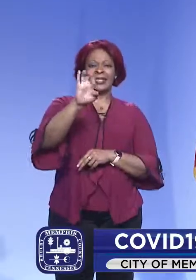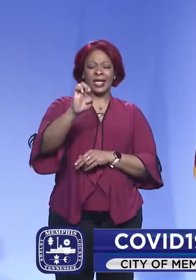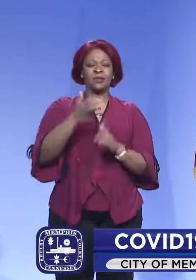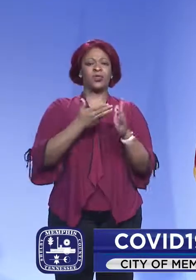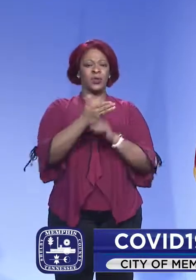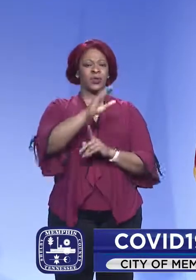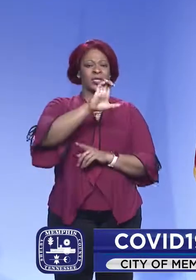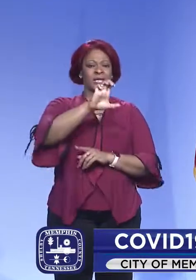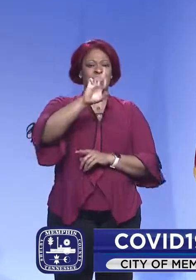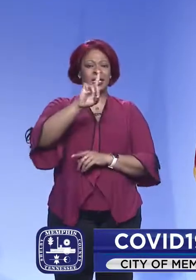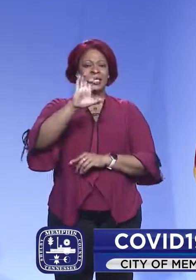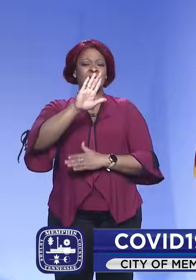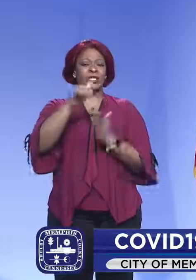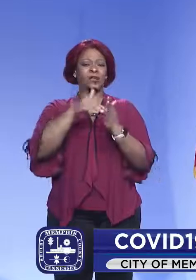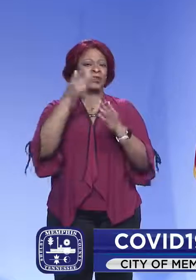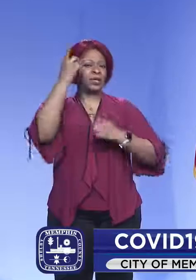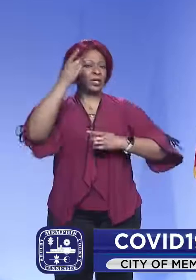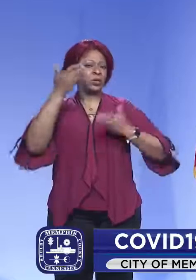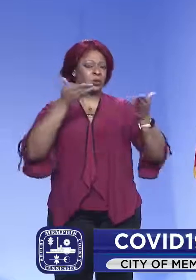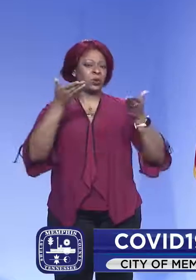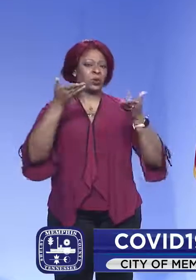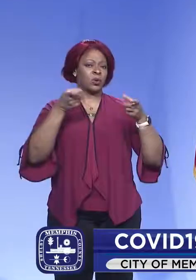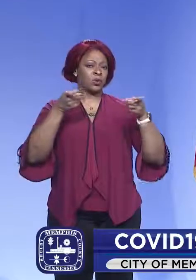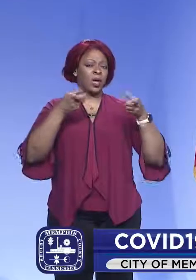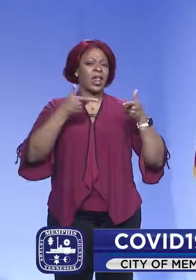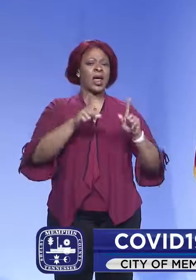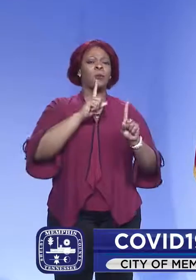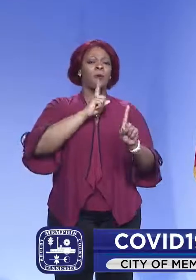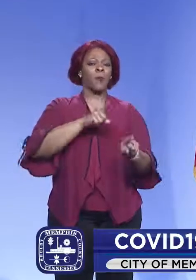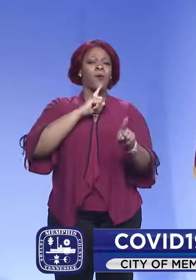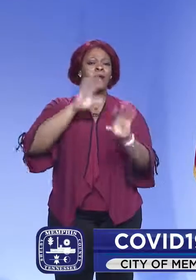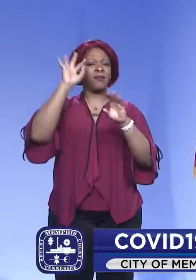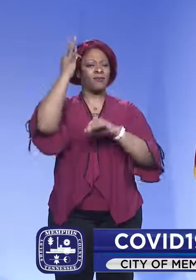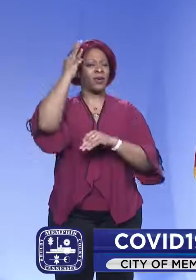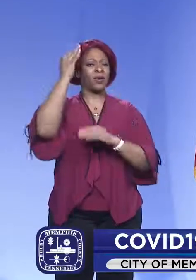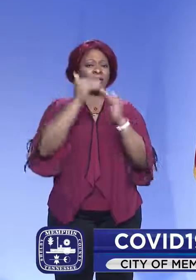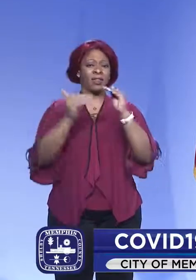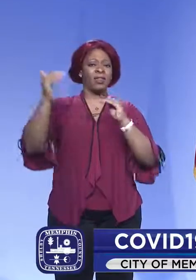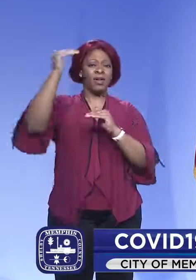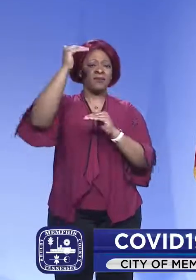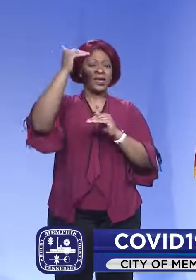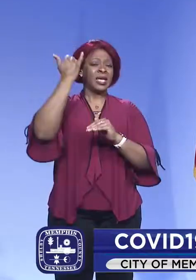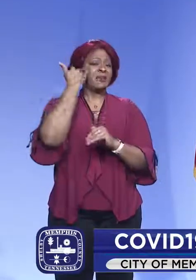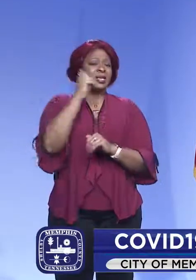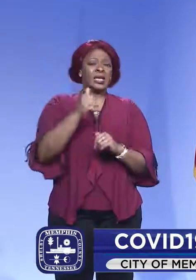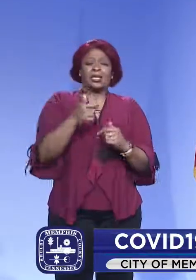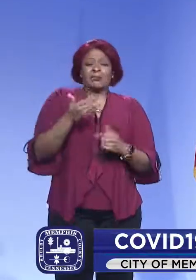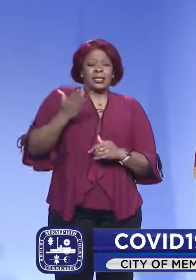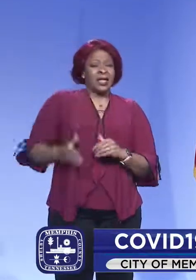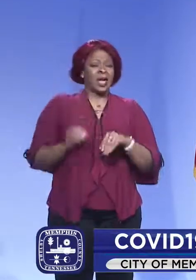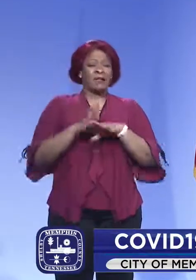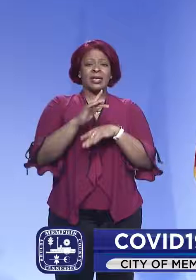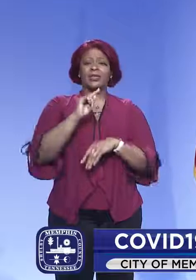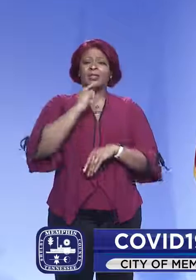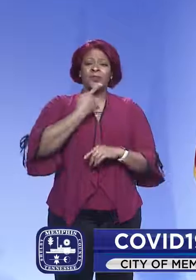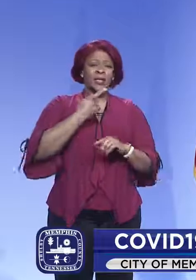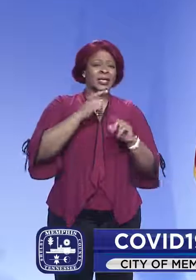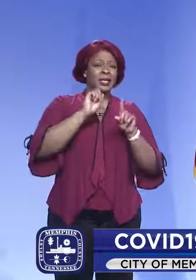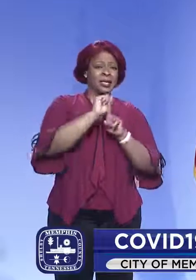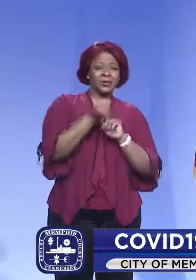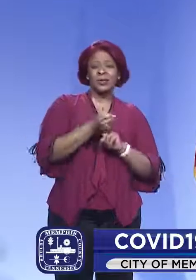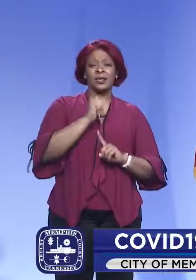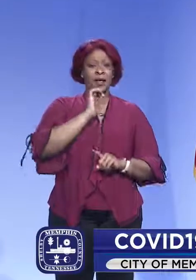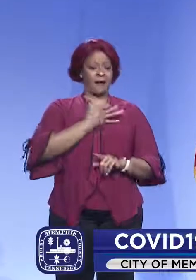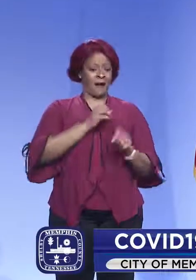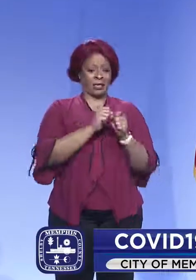for Disease Control. That also allows reporting at the federal level, so that if there are major incidents that are not really within our